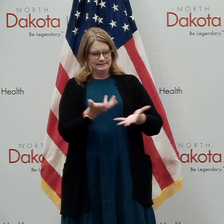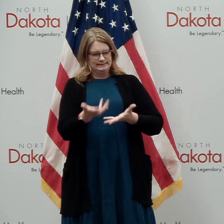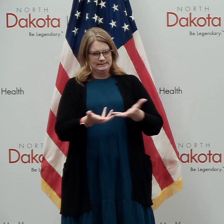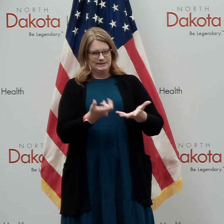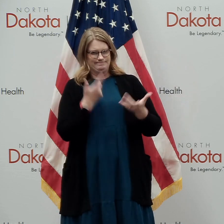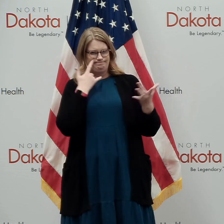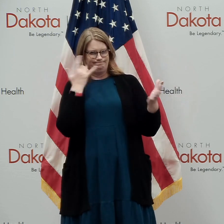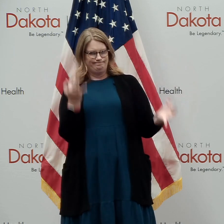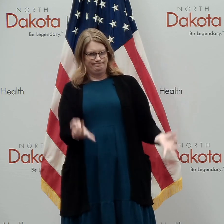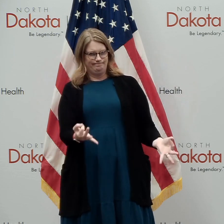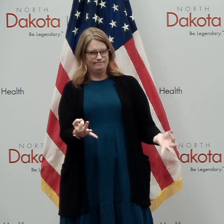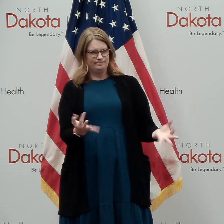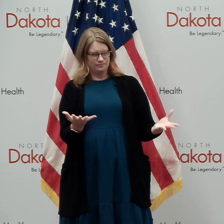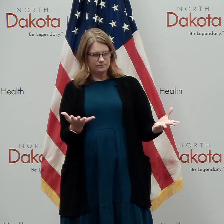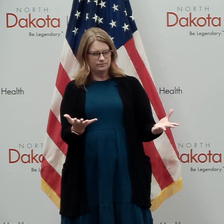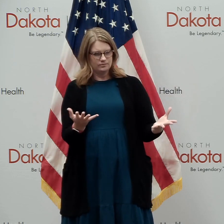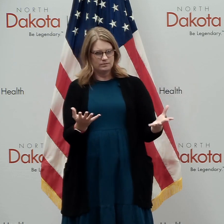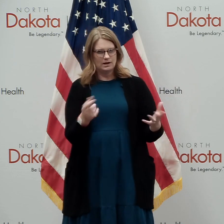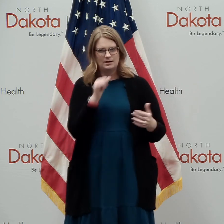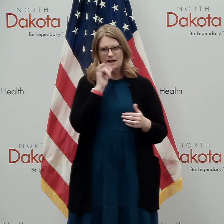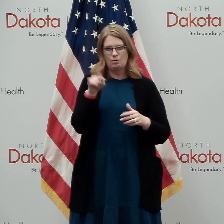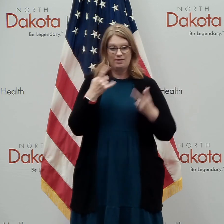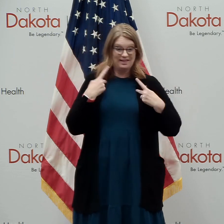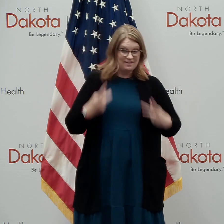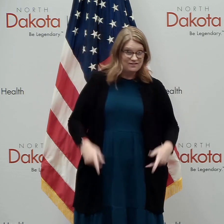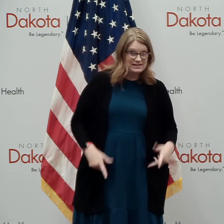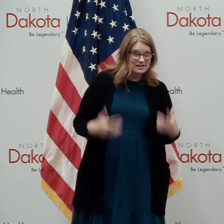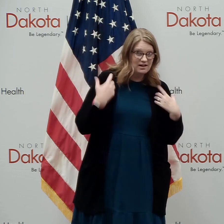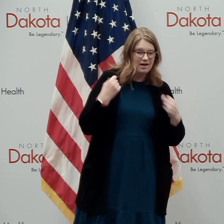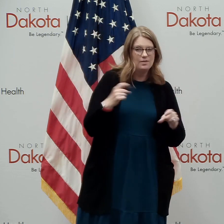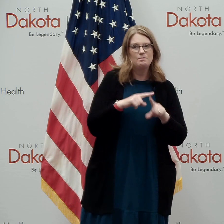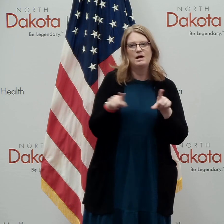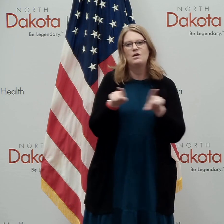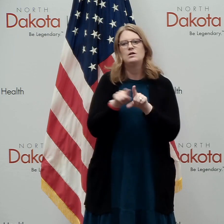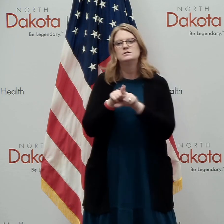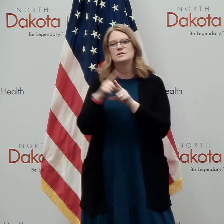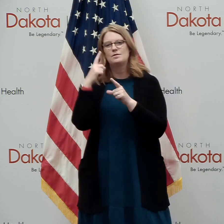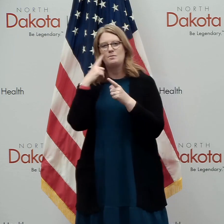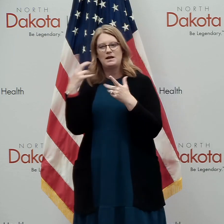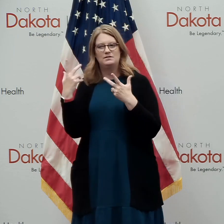behavioral health versus the physical health. This is sometimes framed as